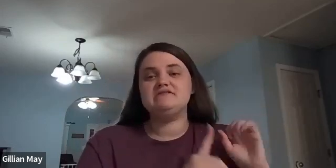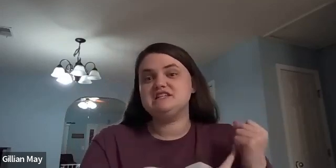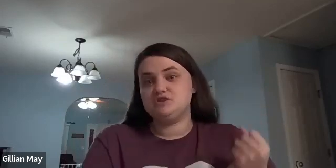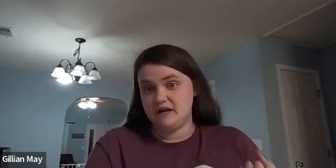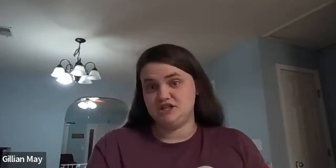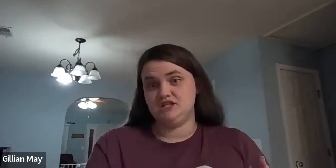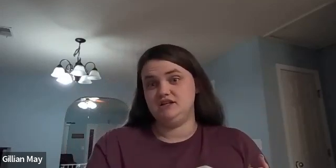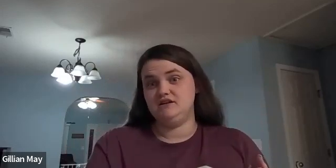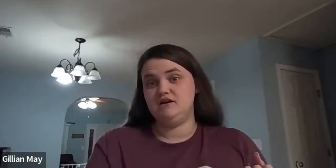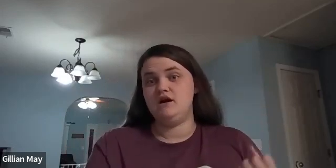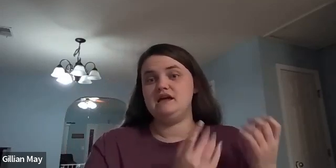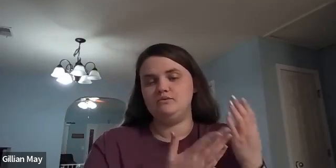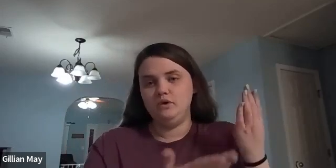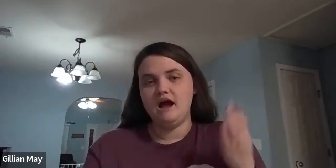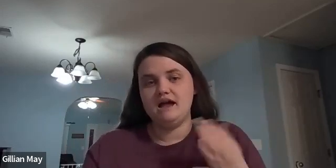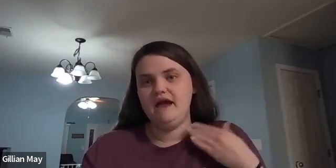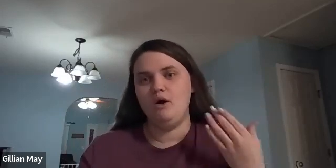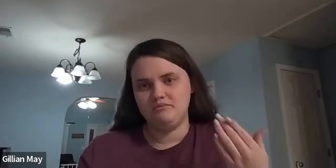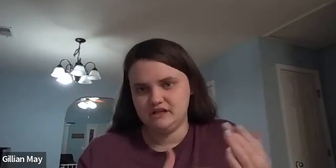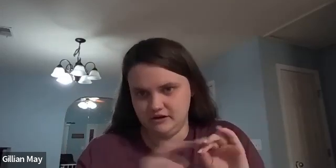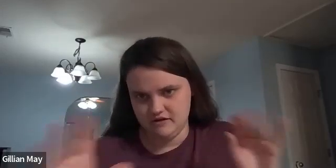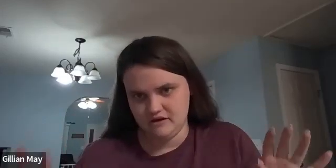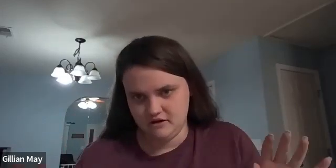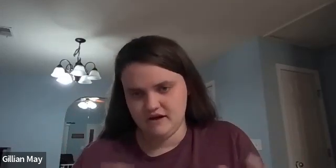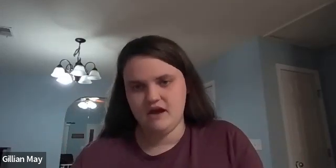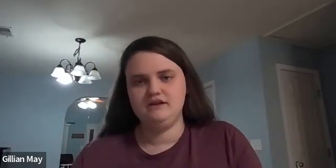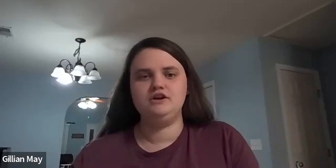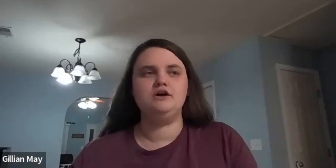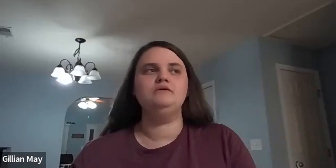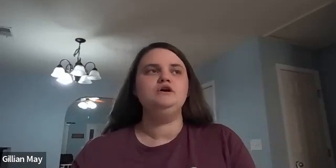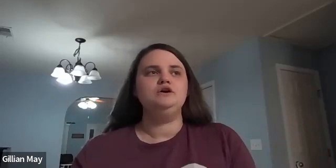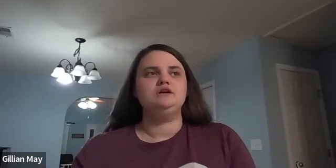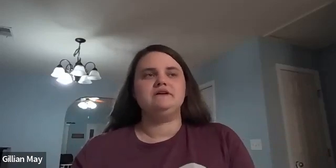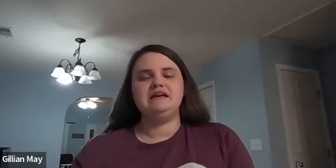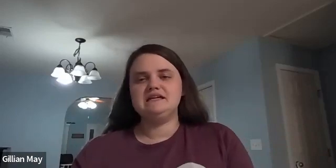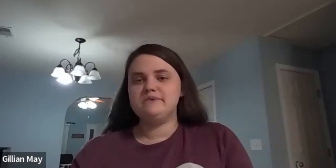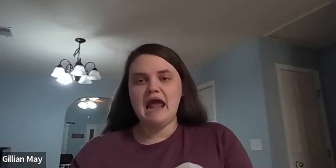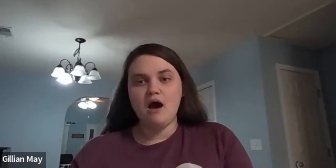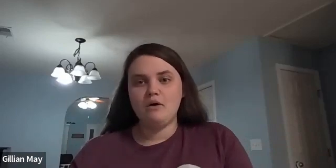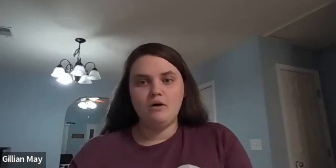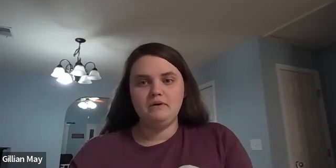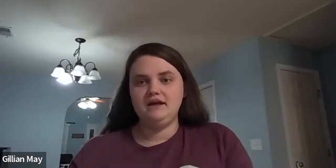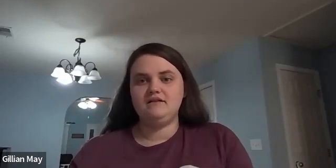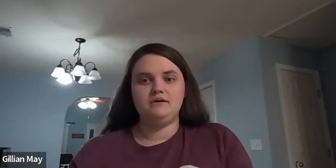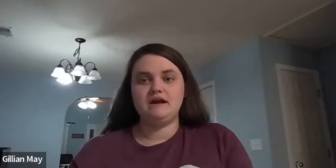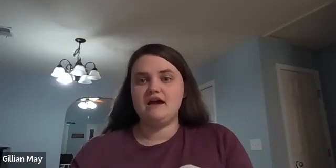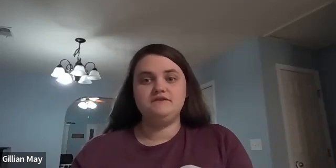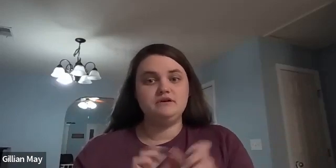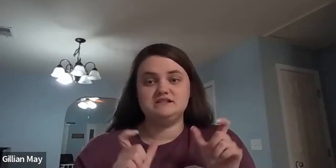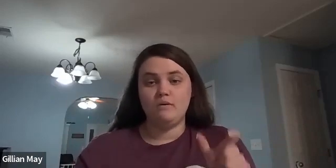the situation, it will kind of help clarify that. You know, if a kid's been out all week, like when I had a few kids